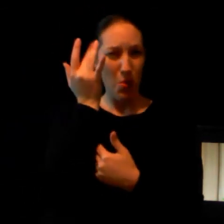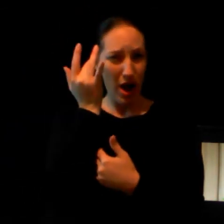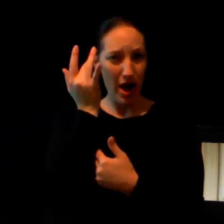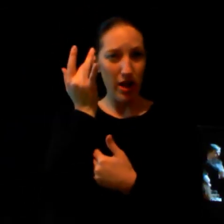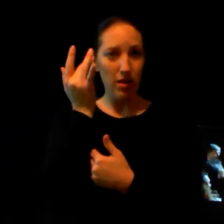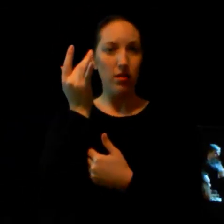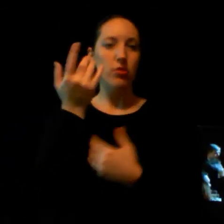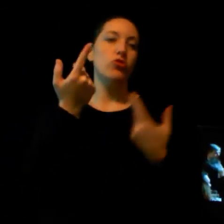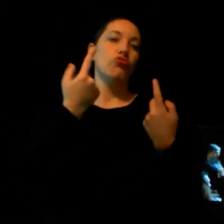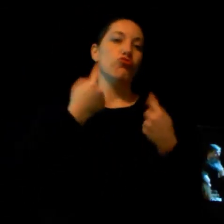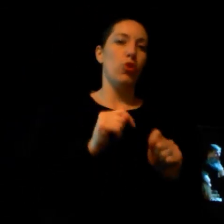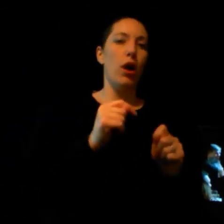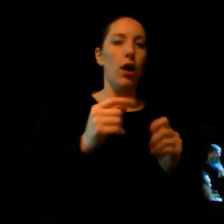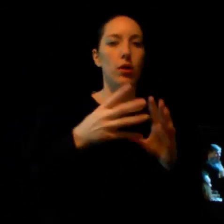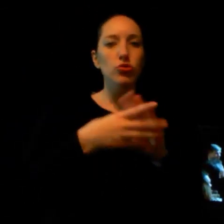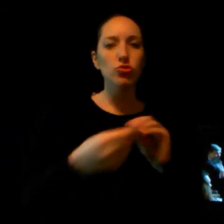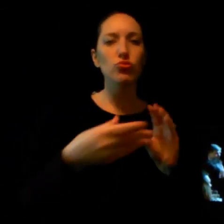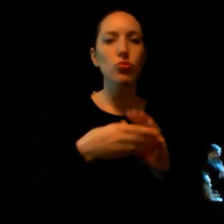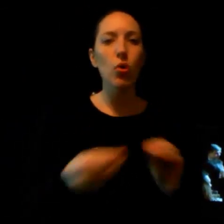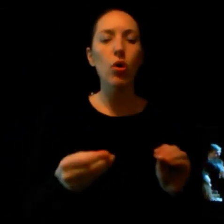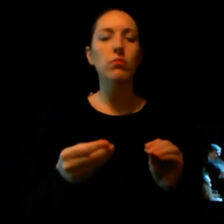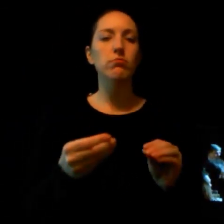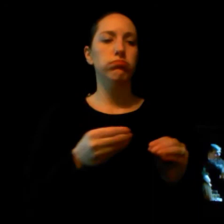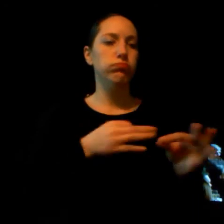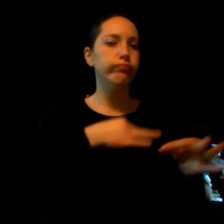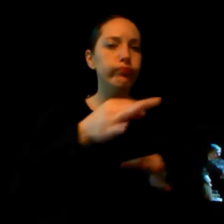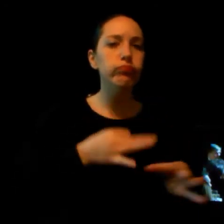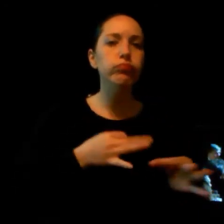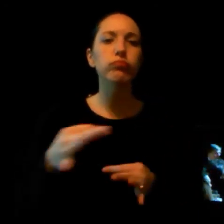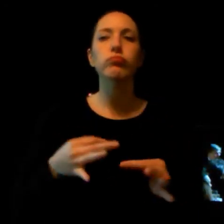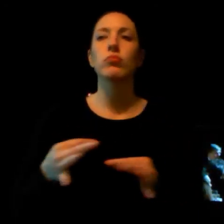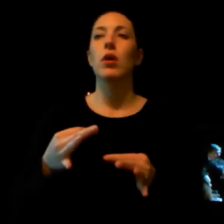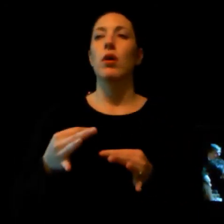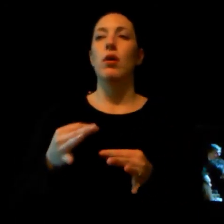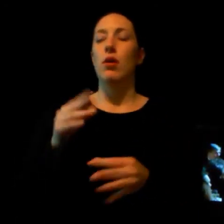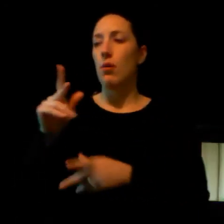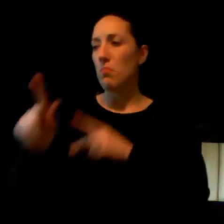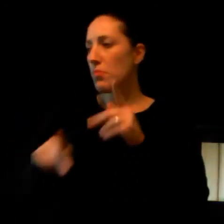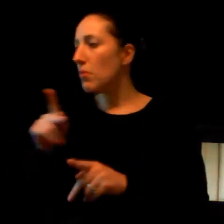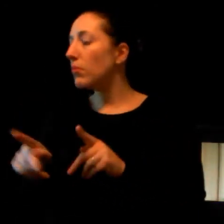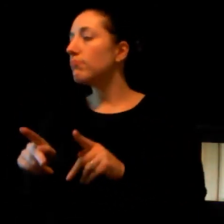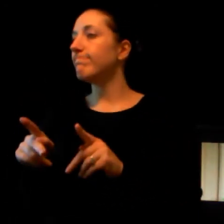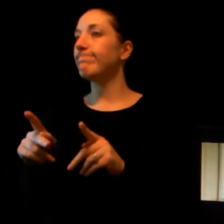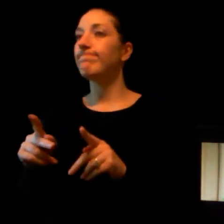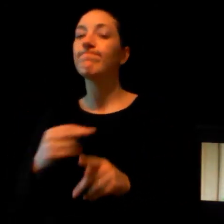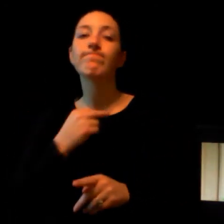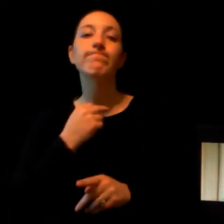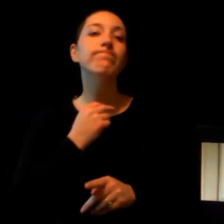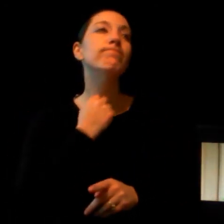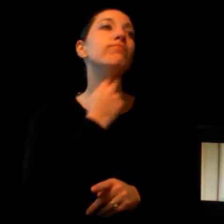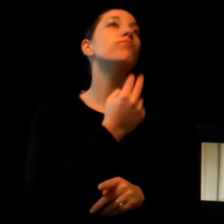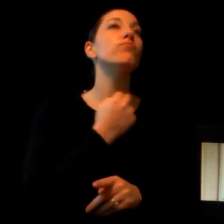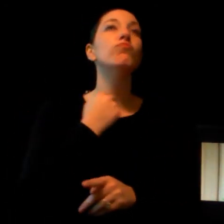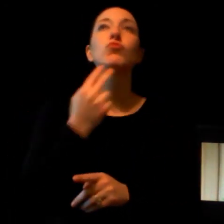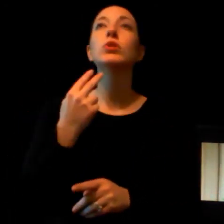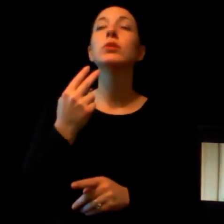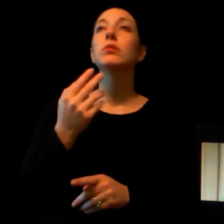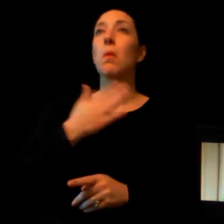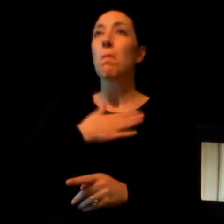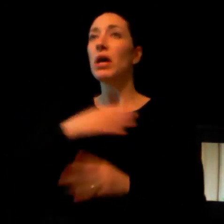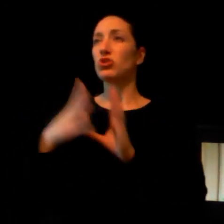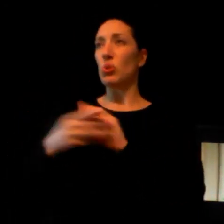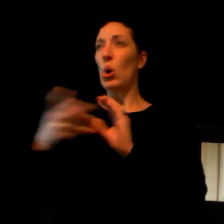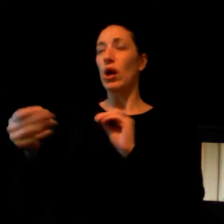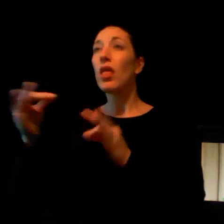story, to give people a voice, and to hold leaders accountable. And through it all,